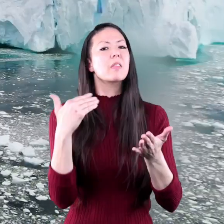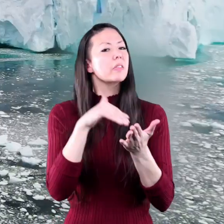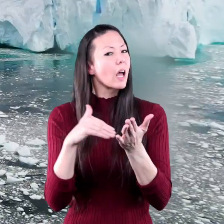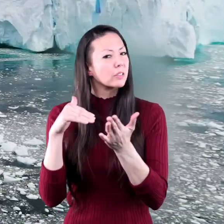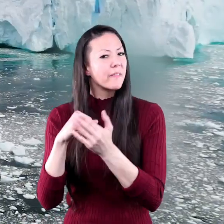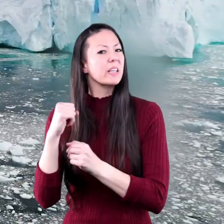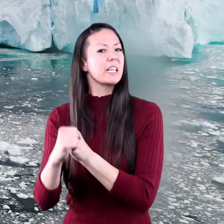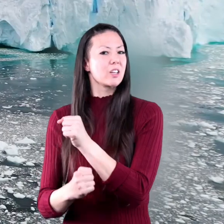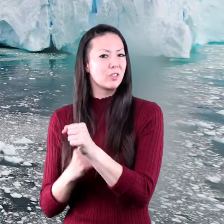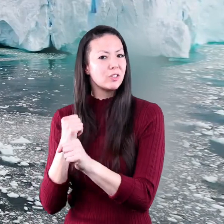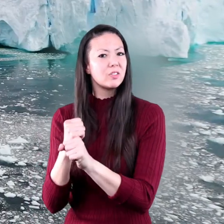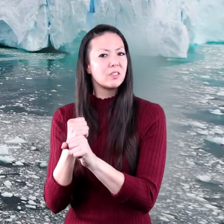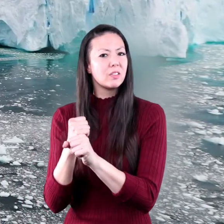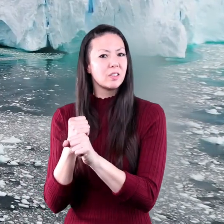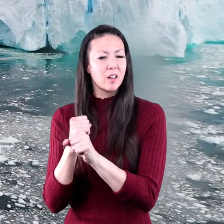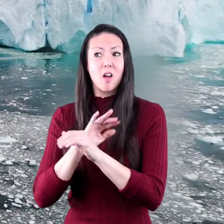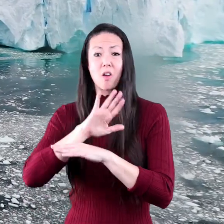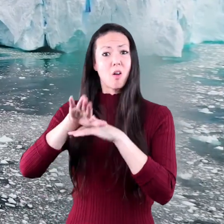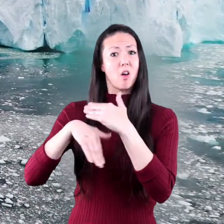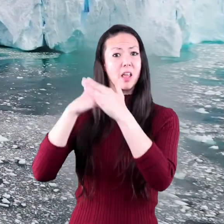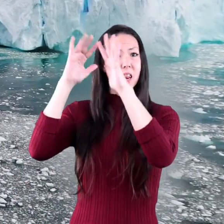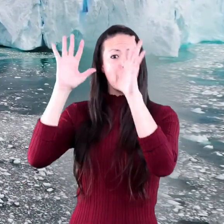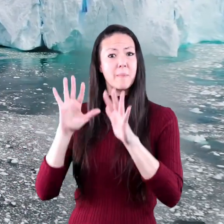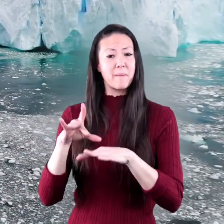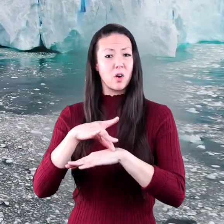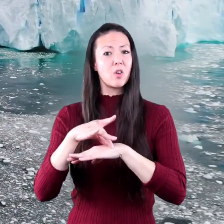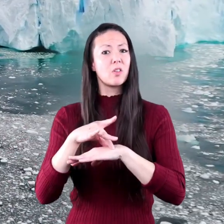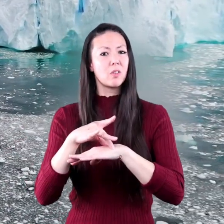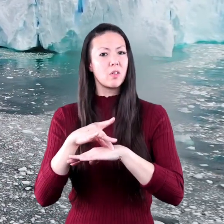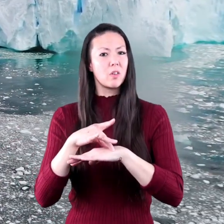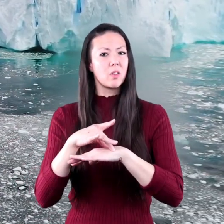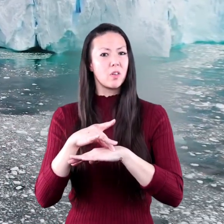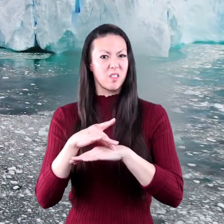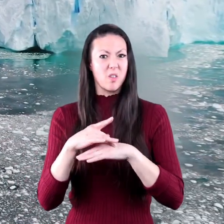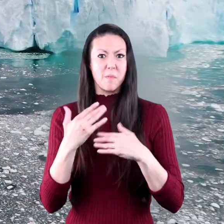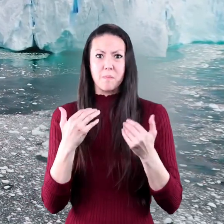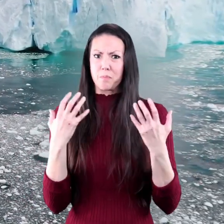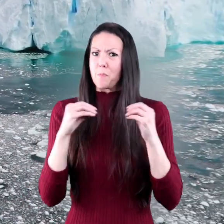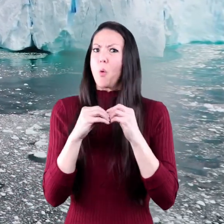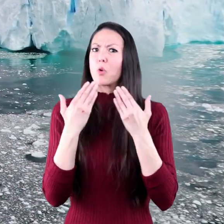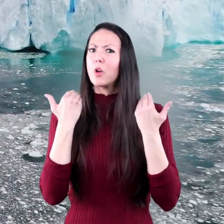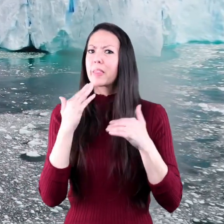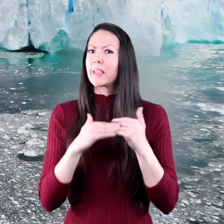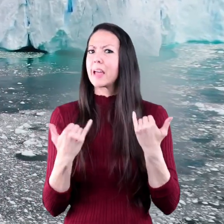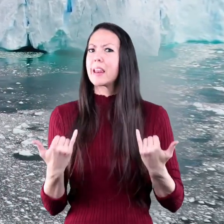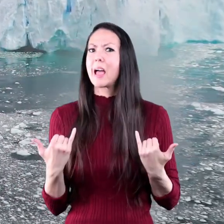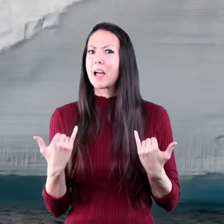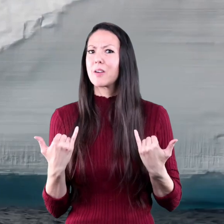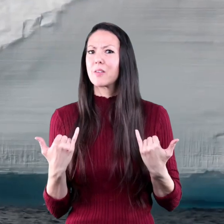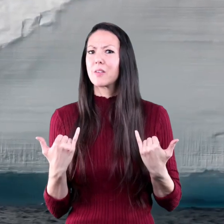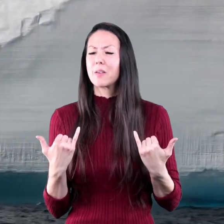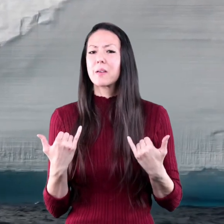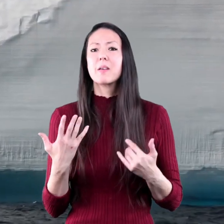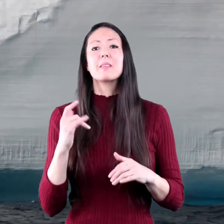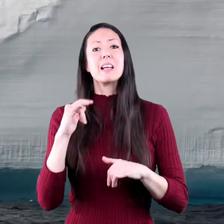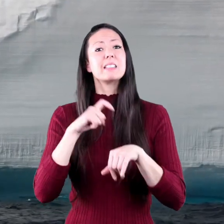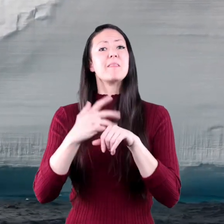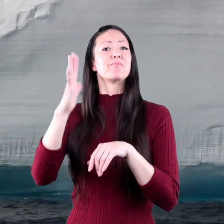of years ago, the entire climate of the Earth was much cooler than it is now. This period of time was